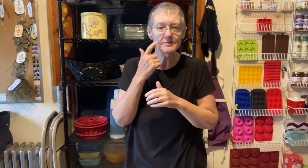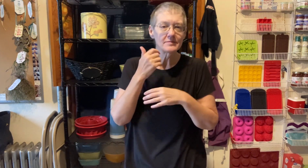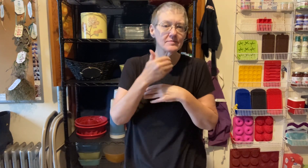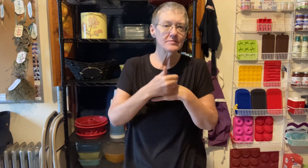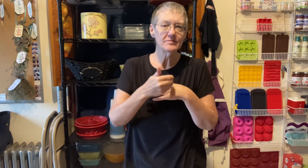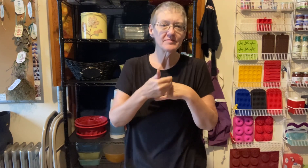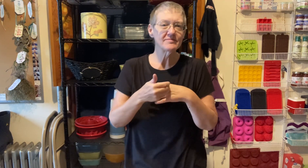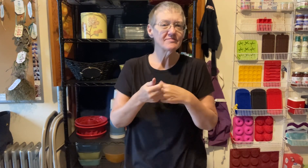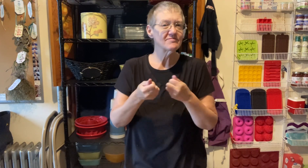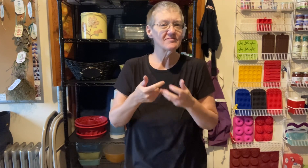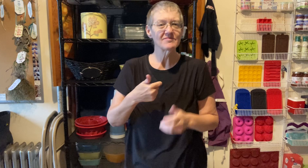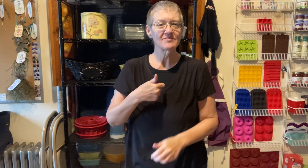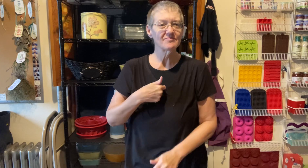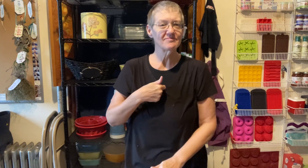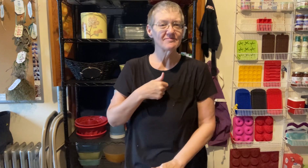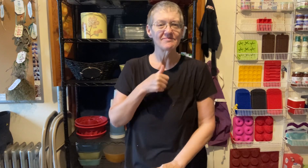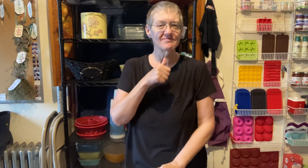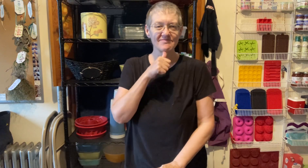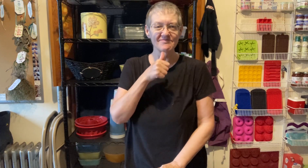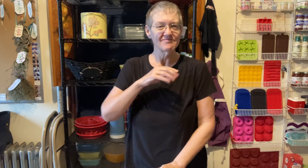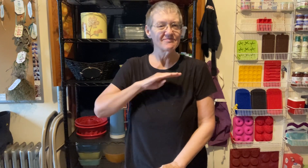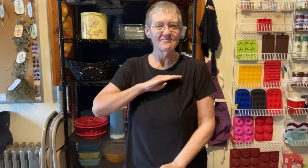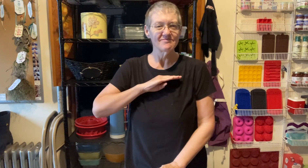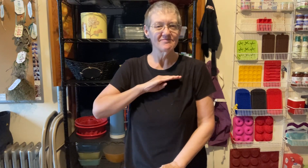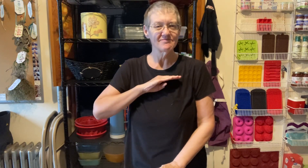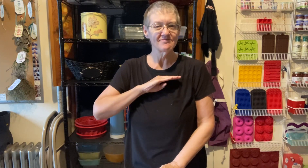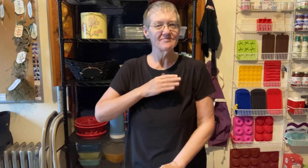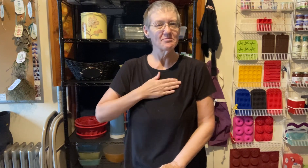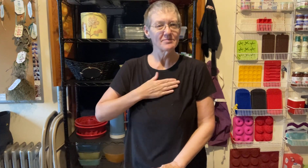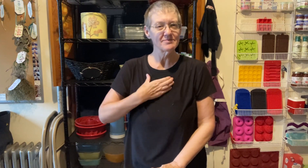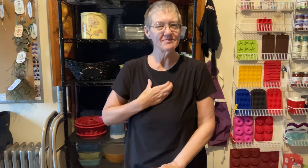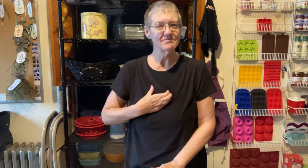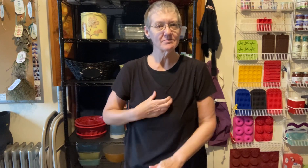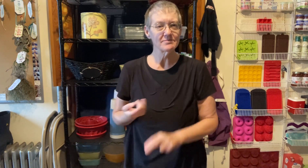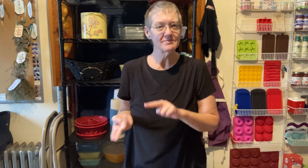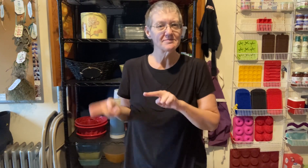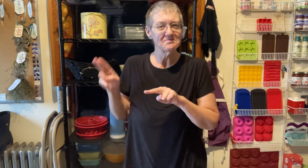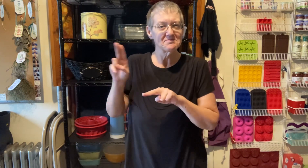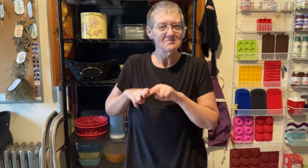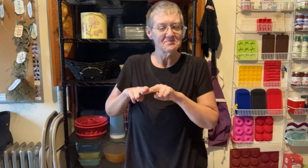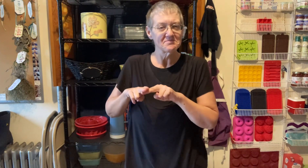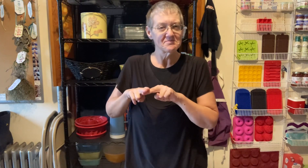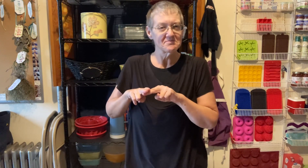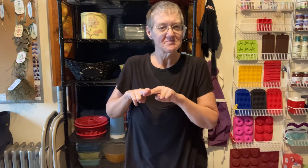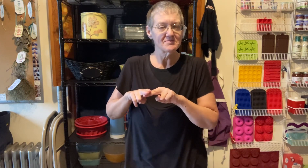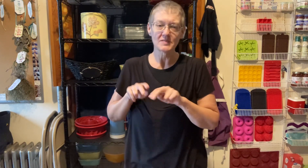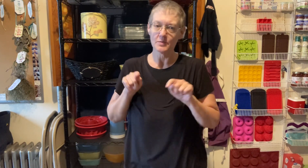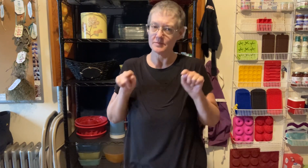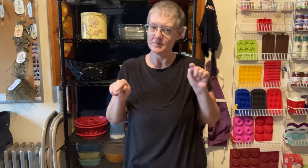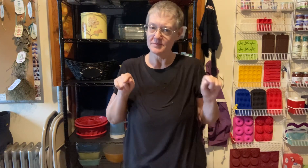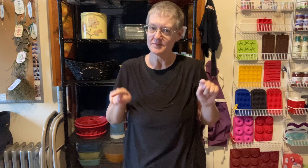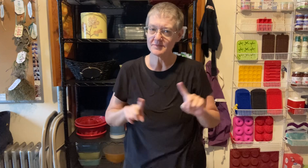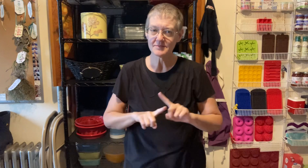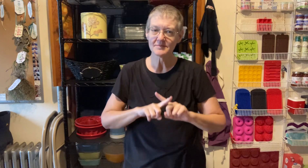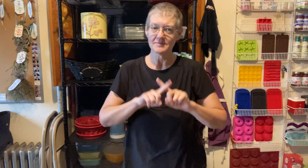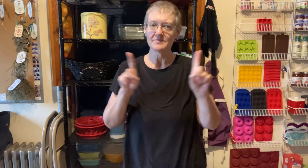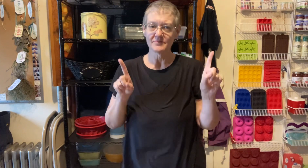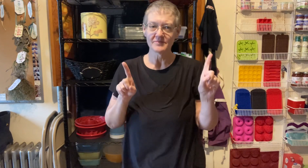Keto cookies, candies, and breads and things, they don't leave me satisfied. They actually increase my cravings. So we do